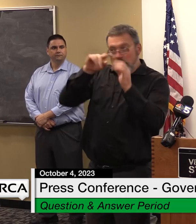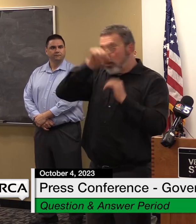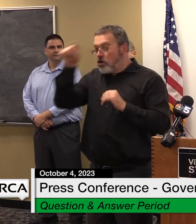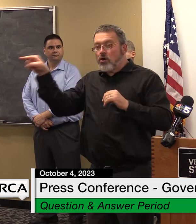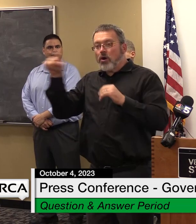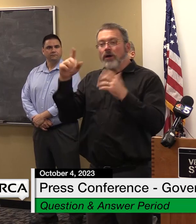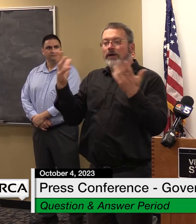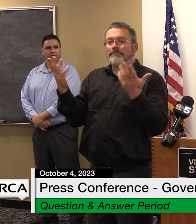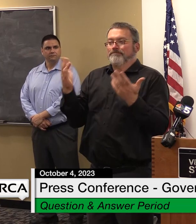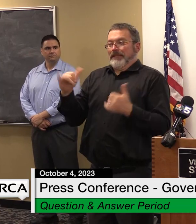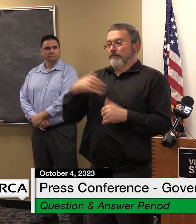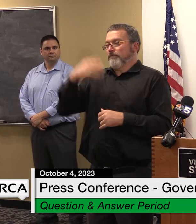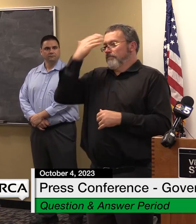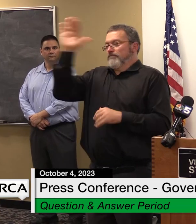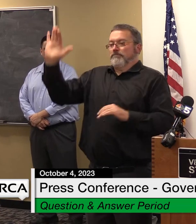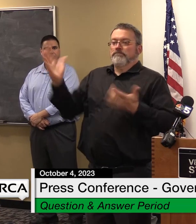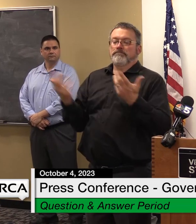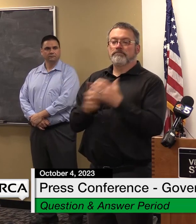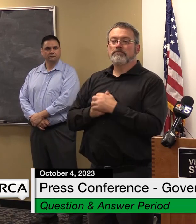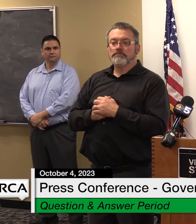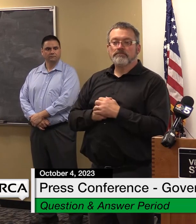so.